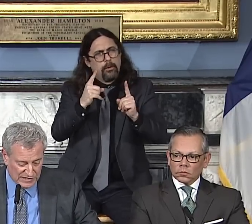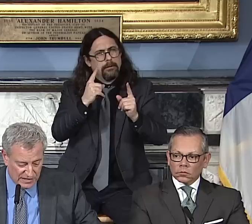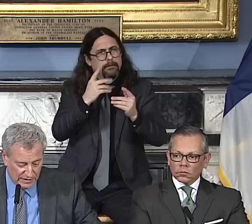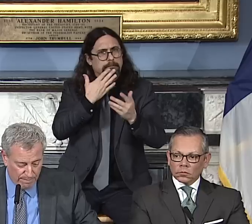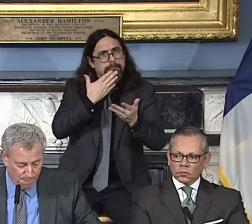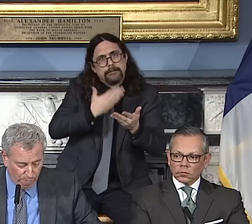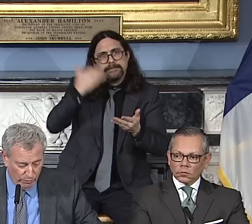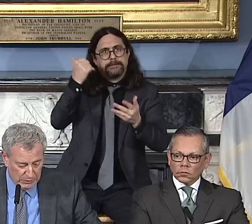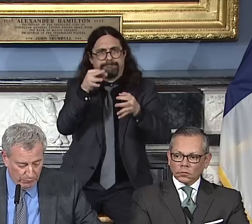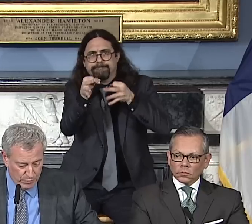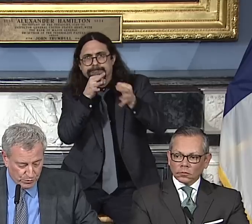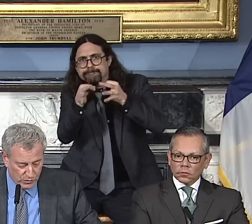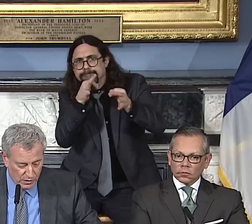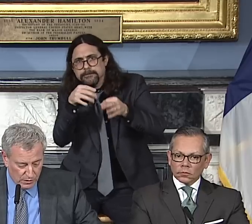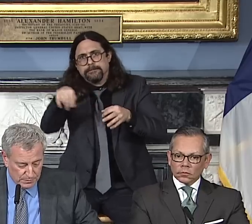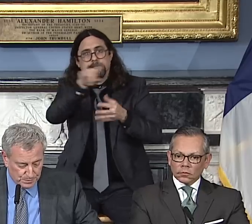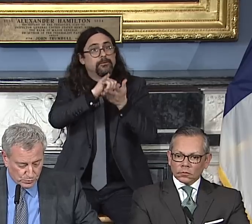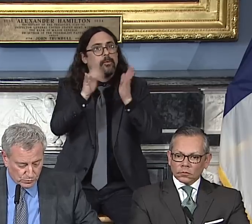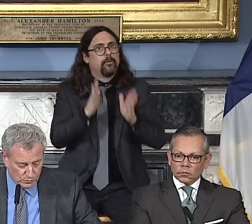you constantly.